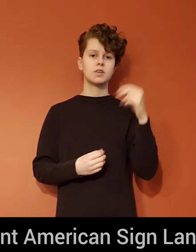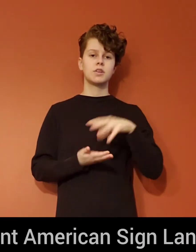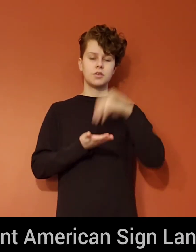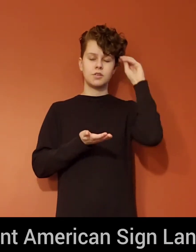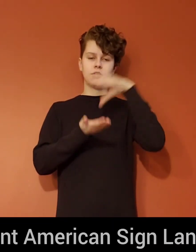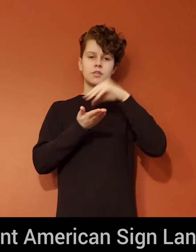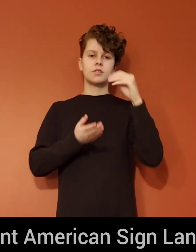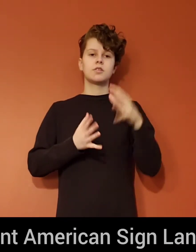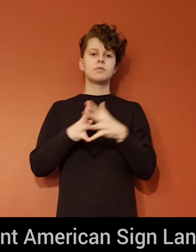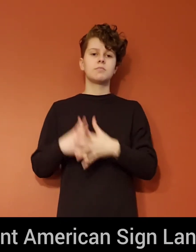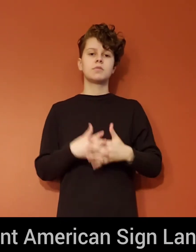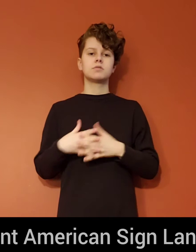learned American Sign Language.